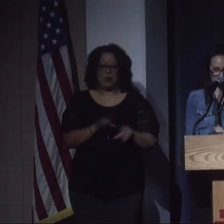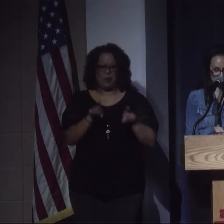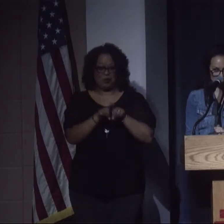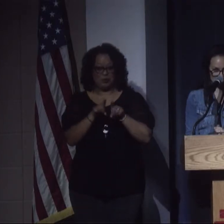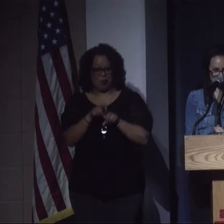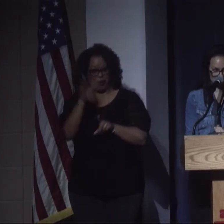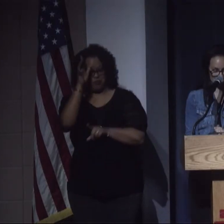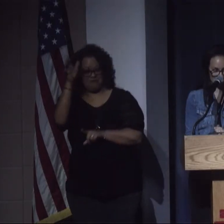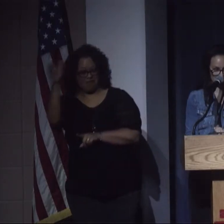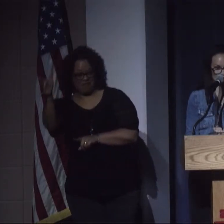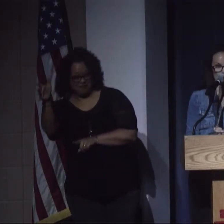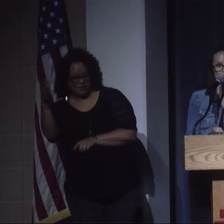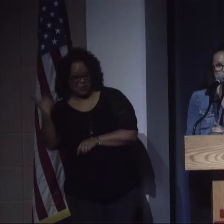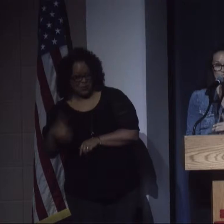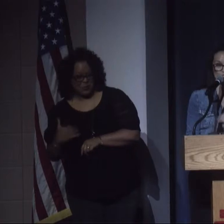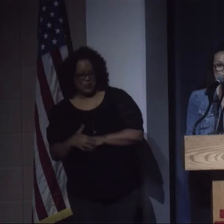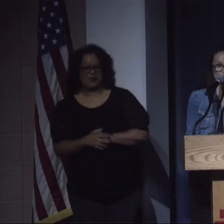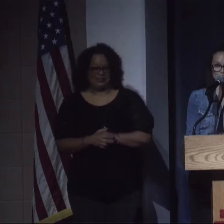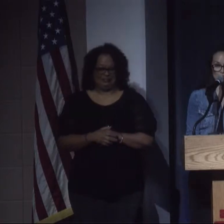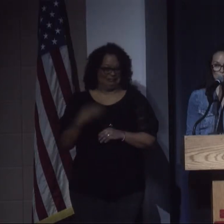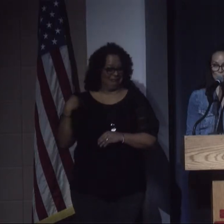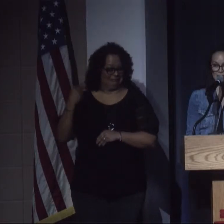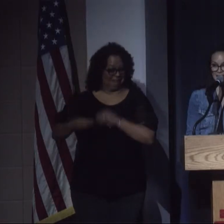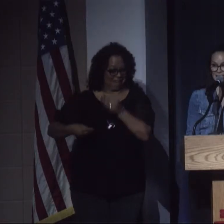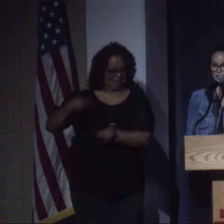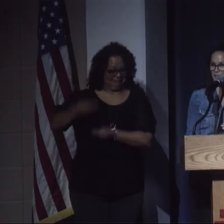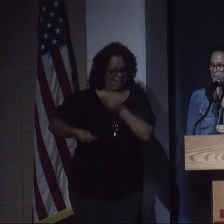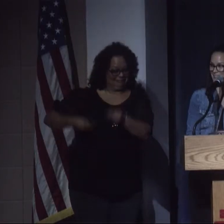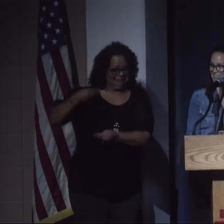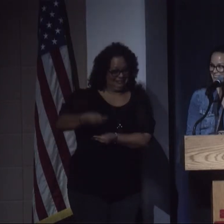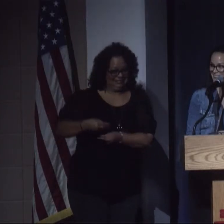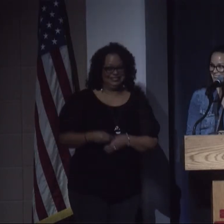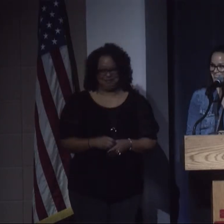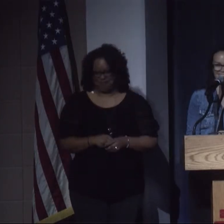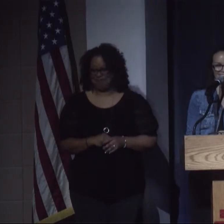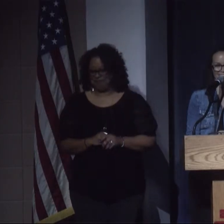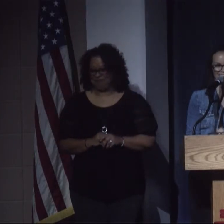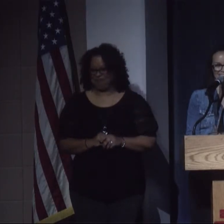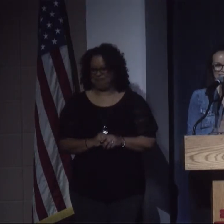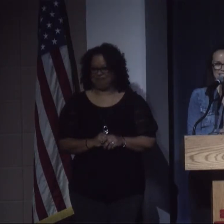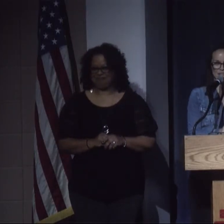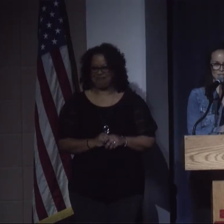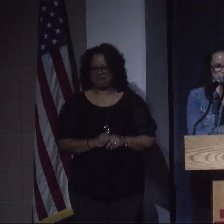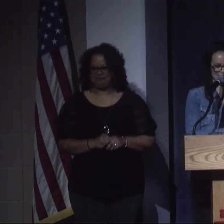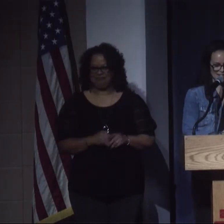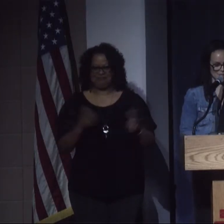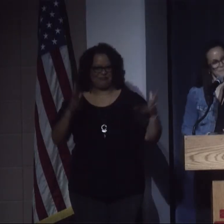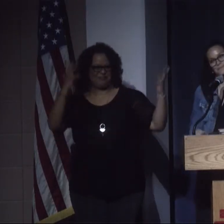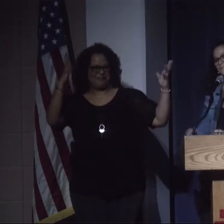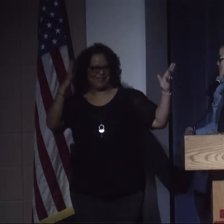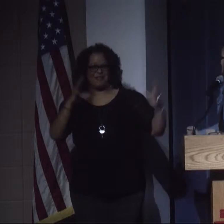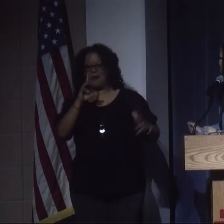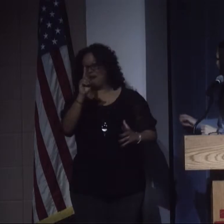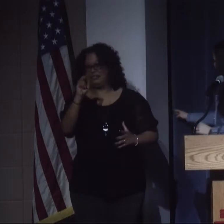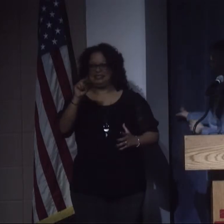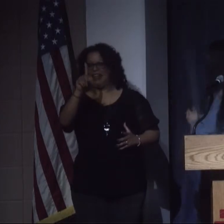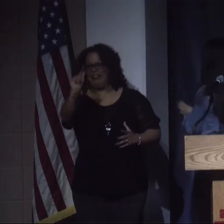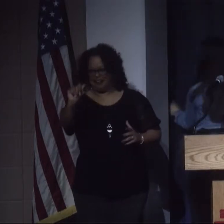grandfather. So it's just a generational thing in their family. Let's give it up for Danica.